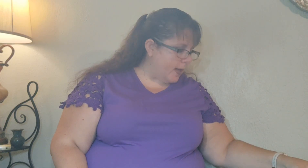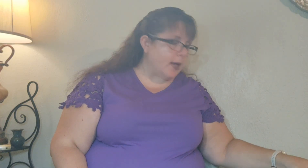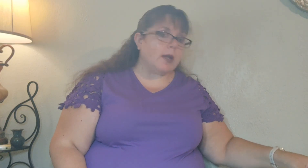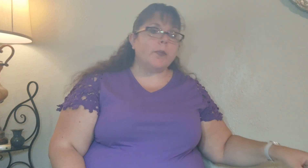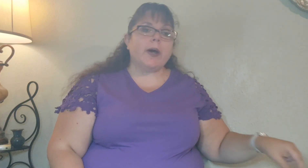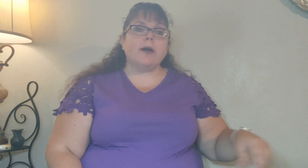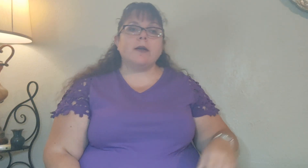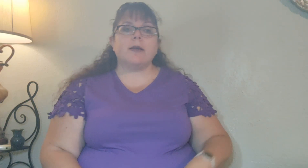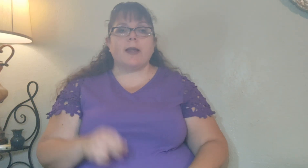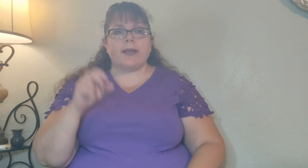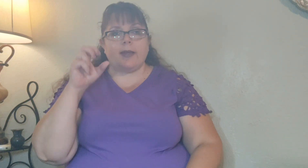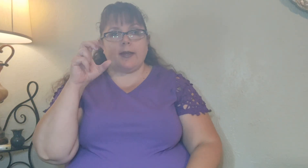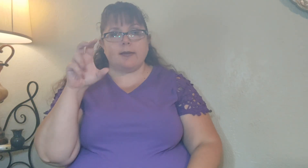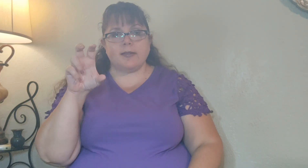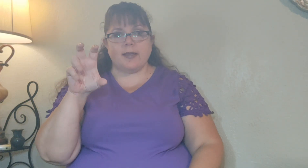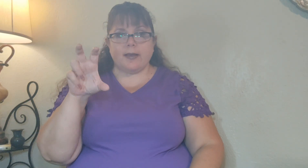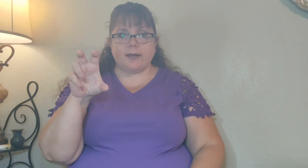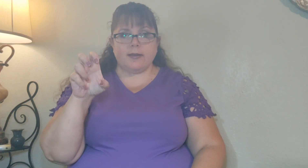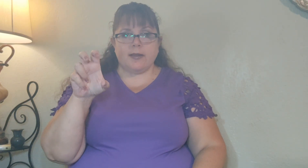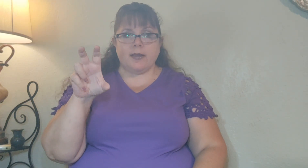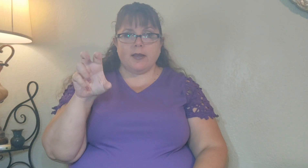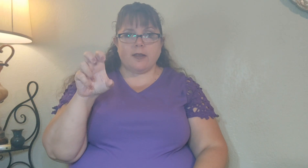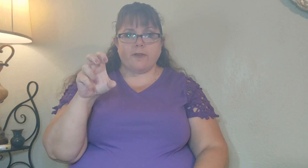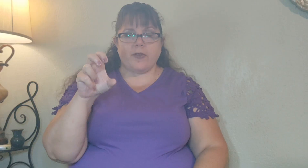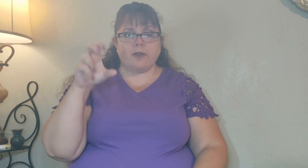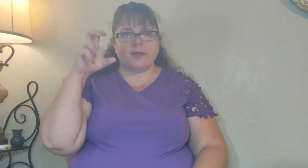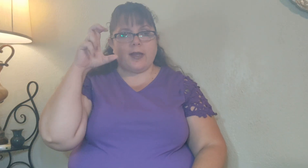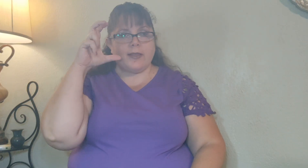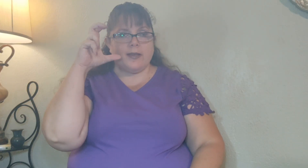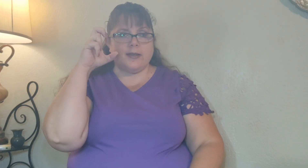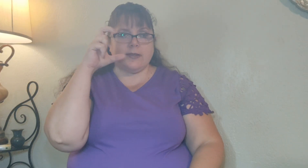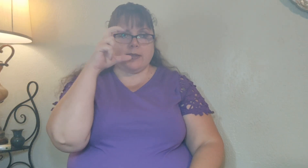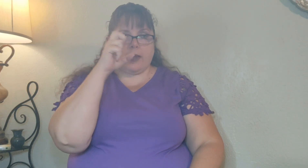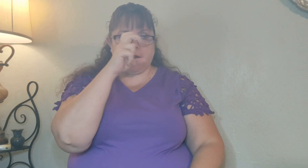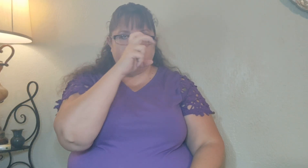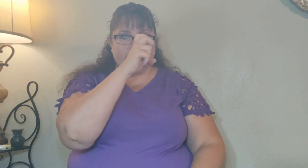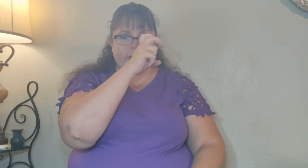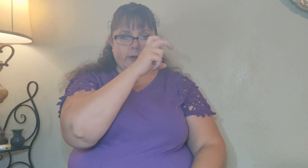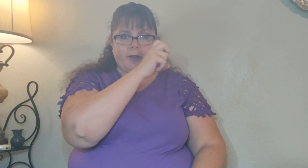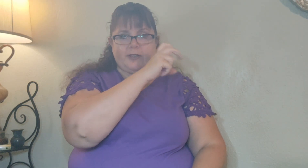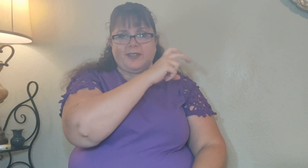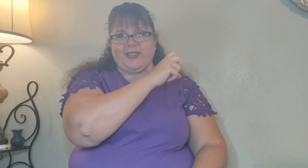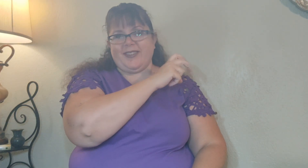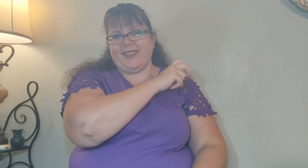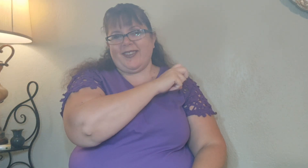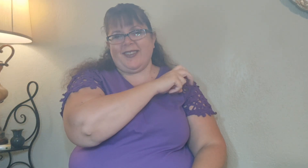And a bug, like an insect, your fingers like this and going across.